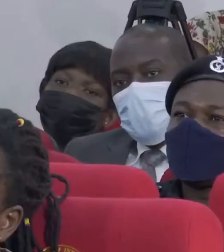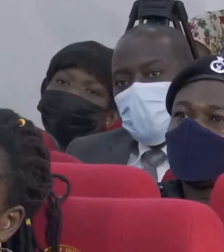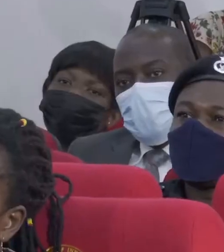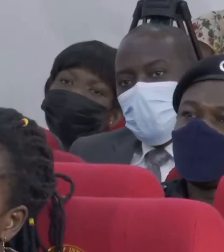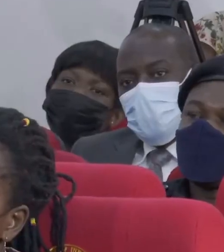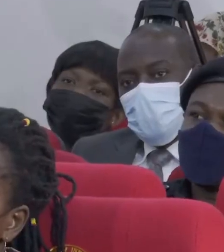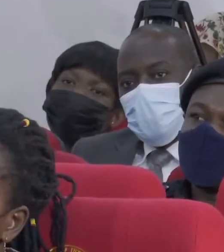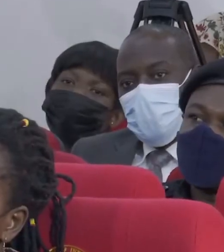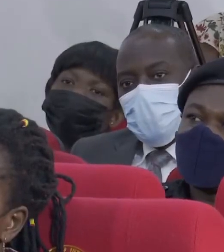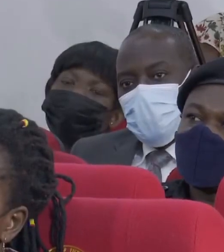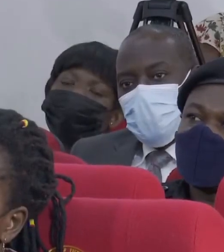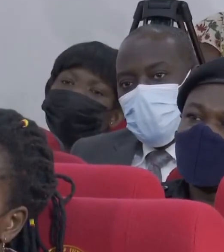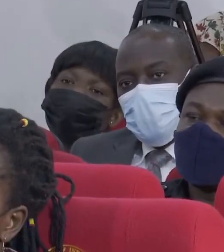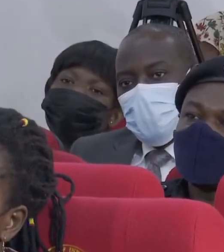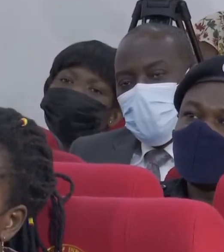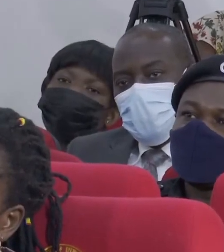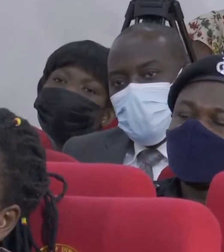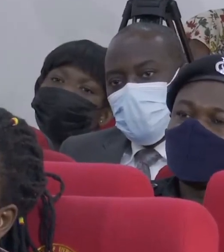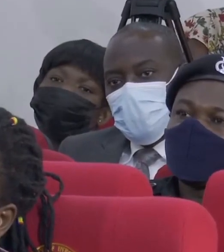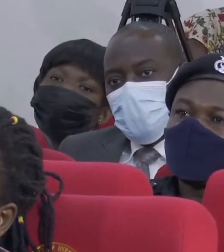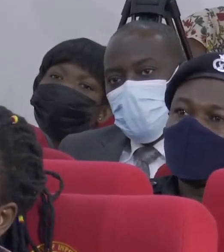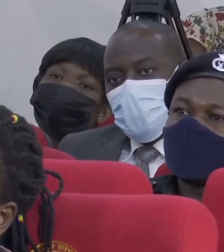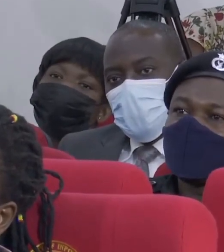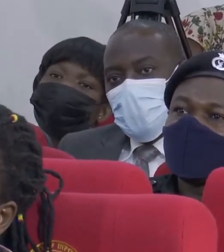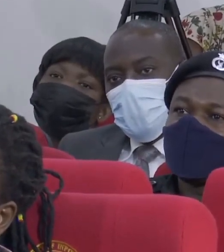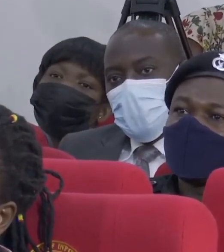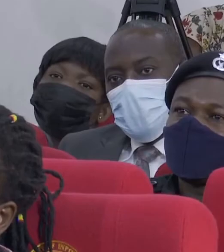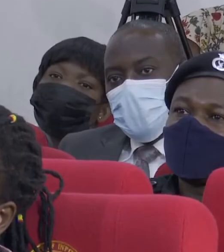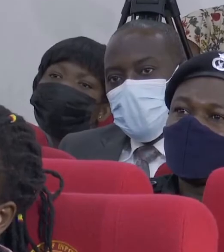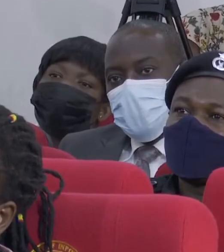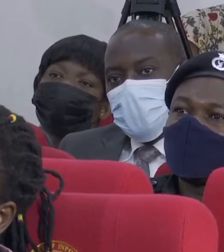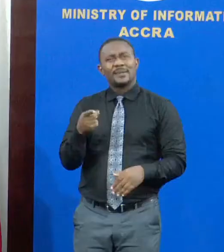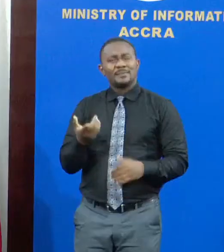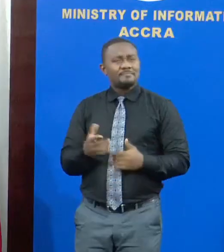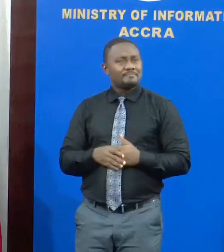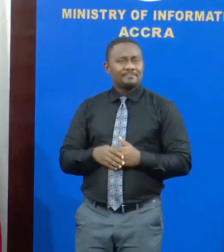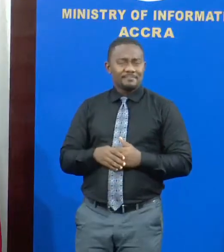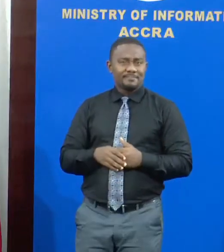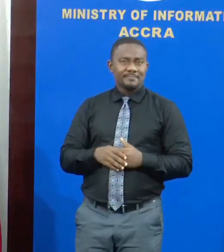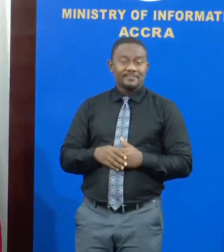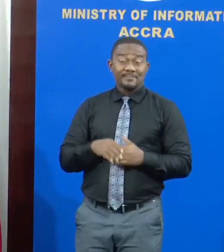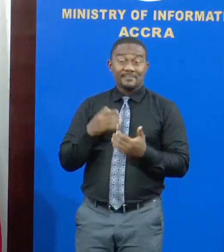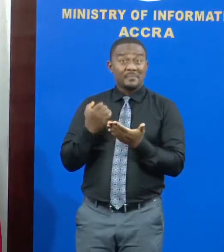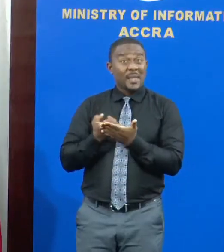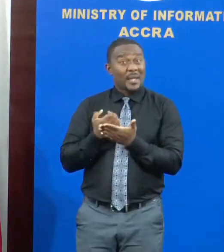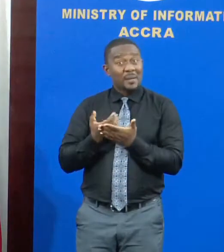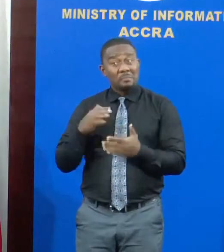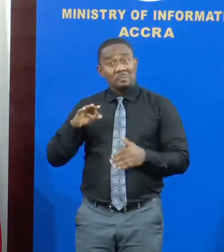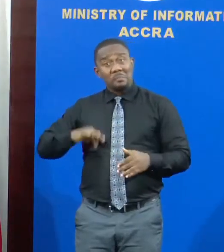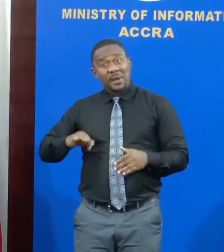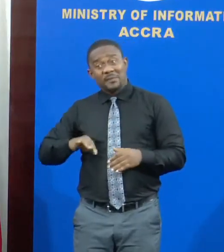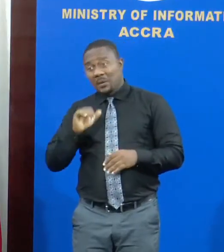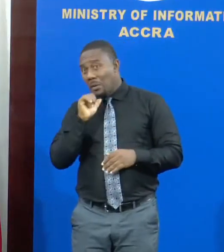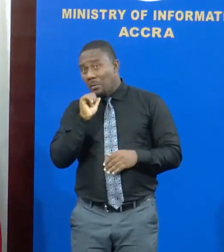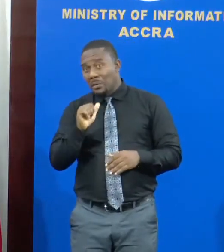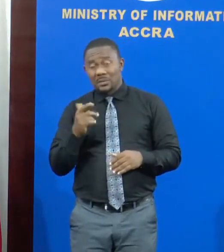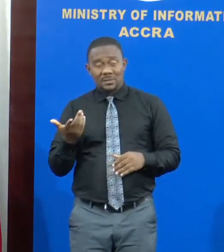get under the scheme. All right? So that's just the economic, how we manage the